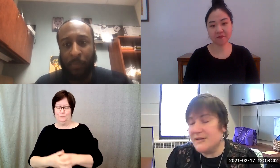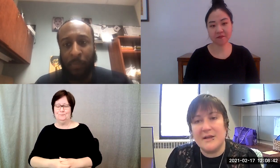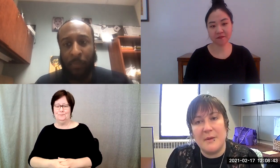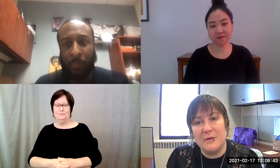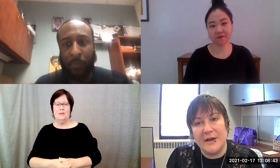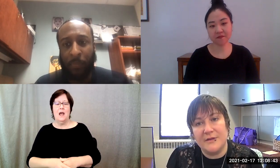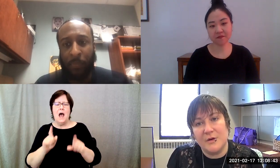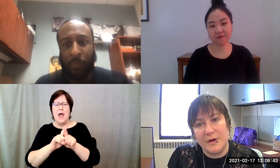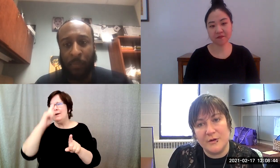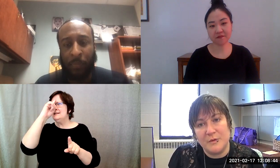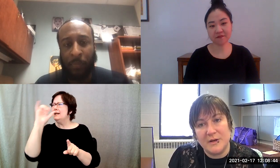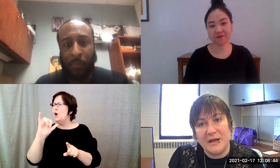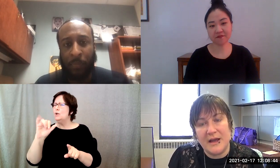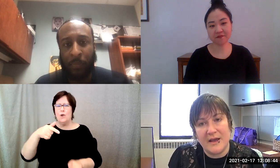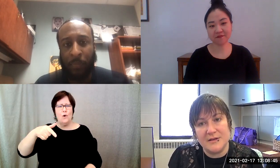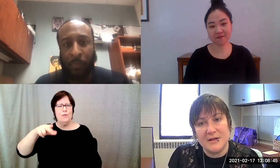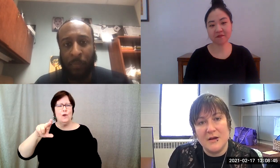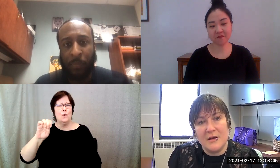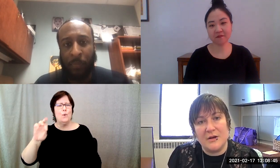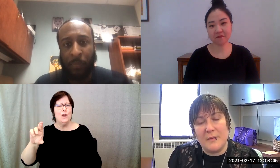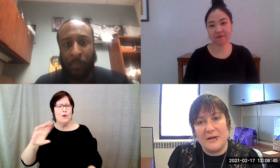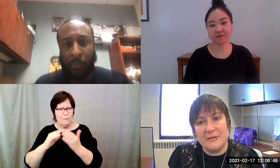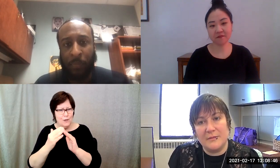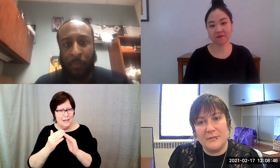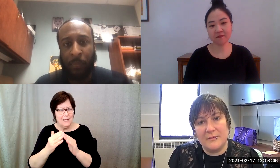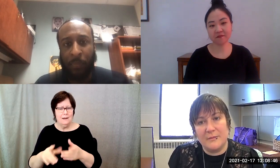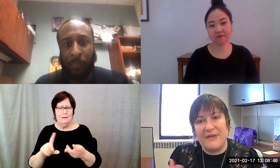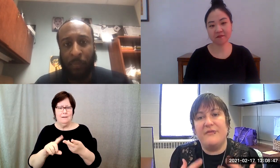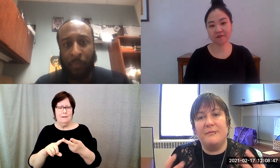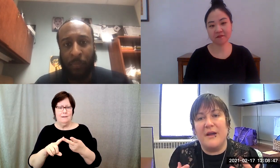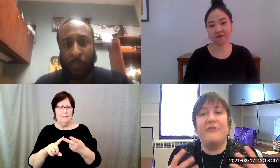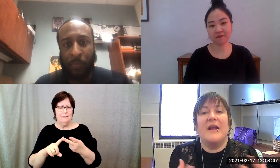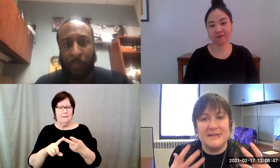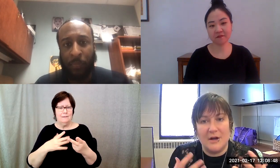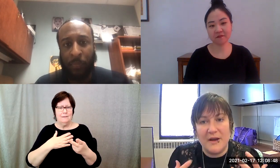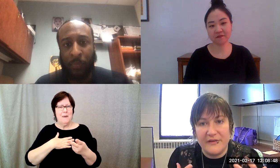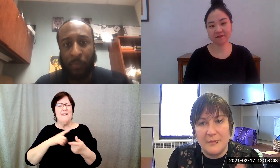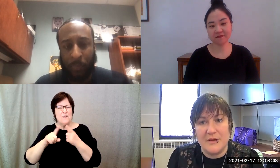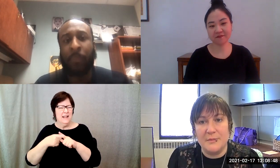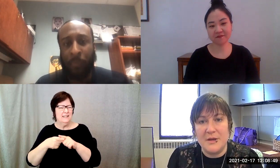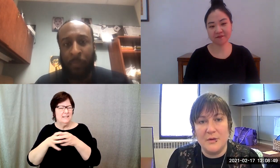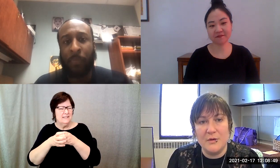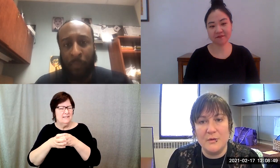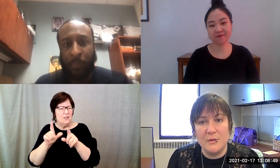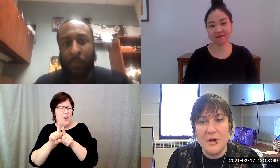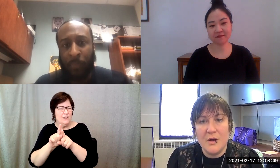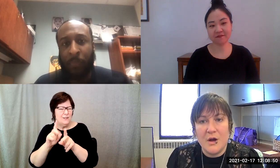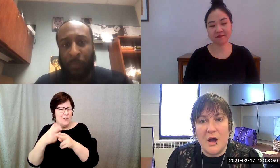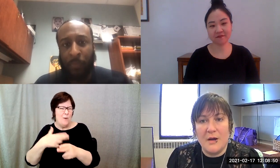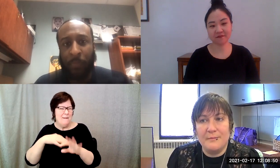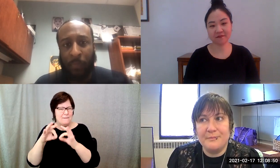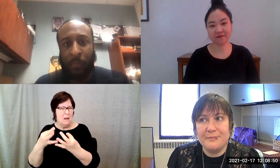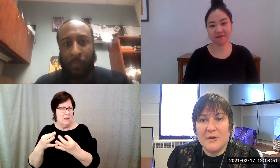also always think about like the queer community and, you know, my my friends that are my family, the people who,